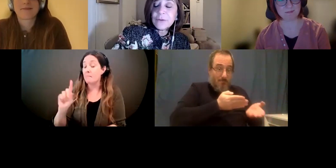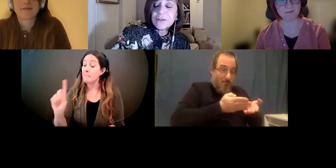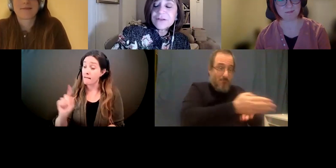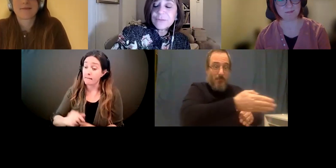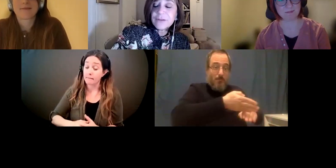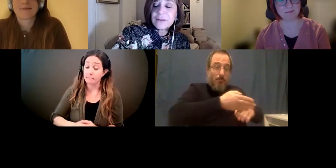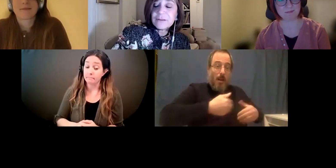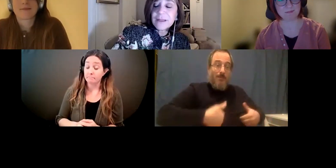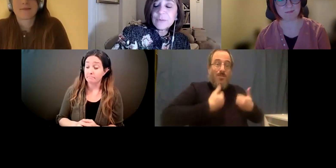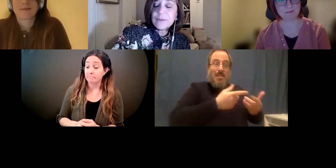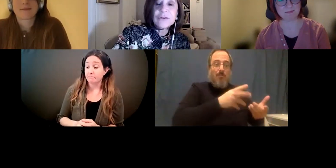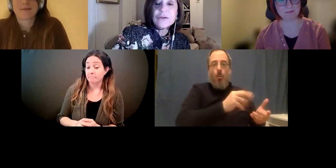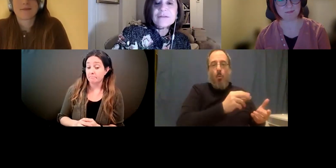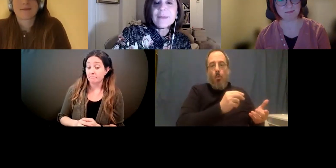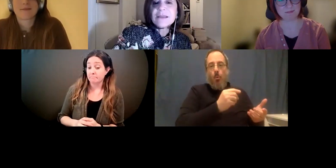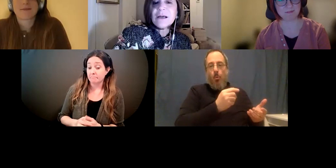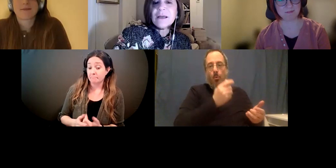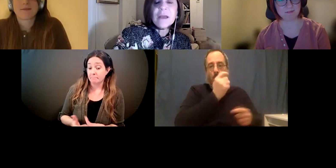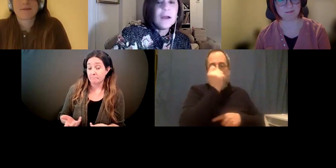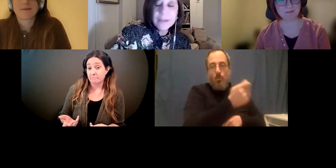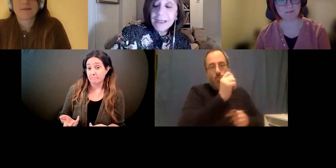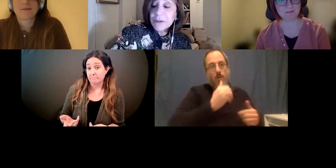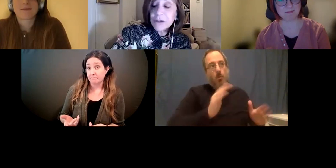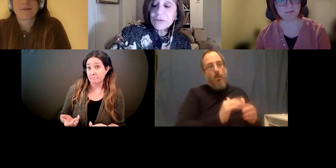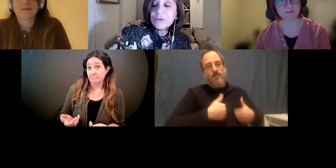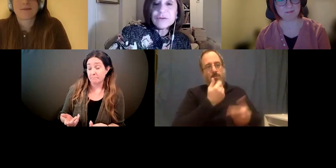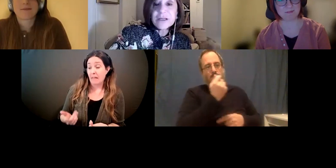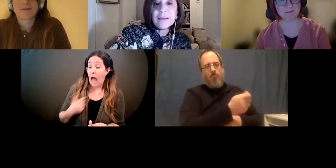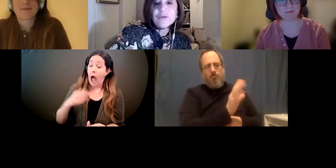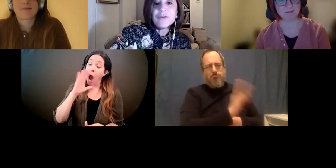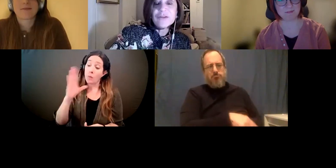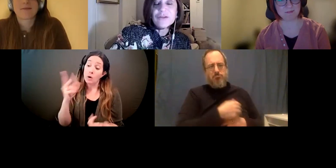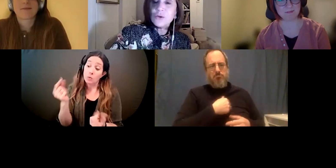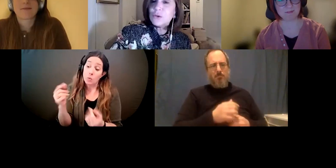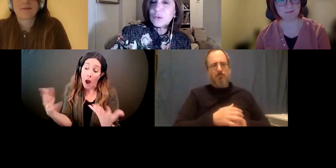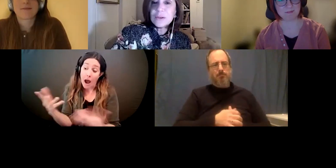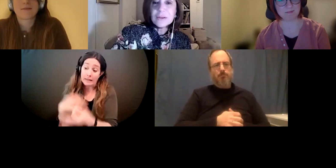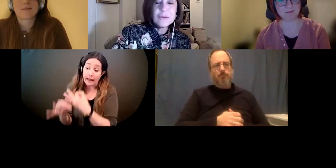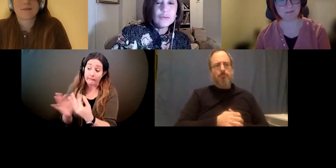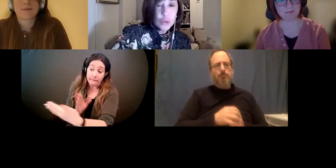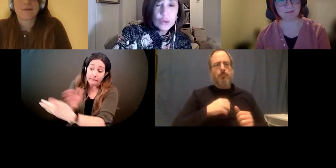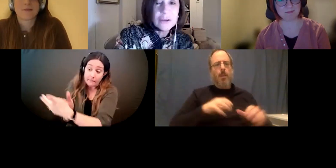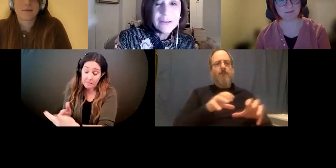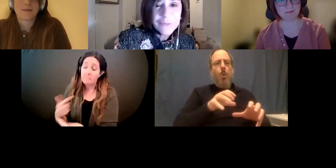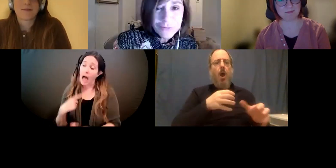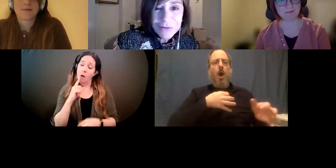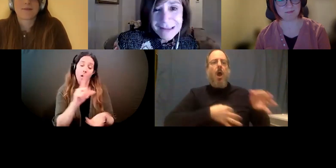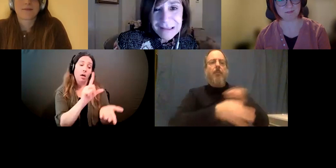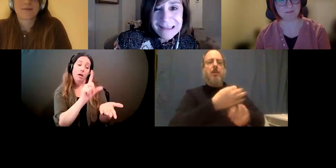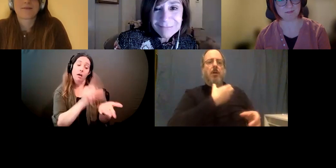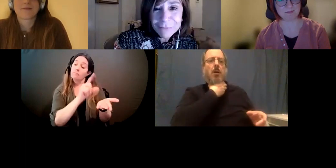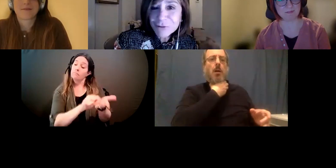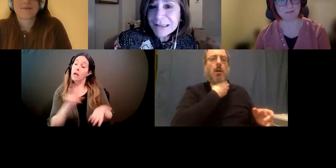you know, I just don't think that would be a good use of my time. But I'm going to go to the New York Times with this new rule that you